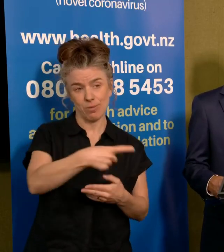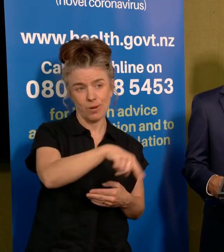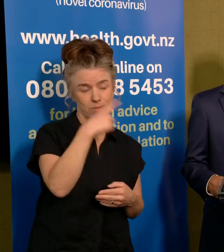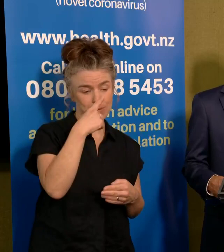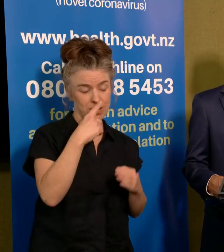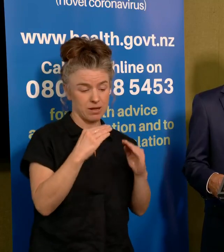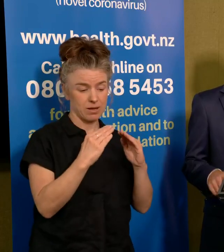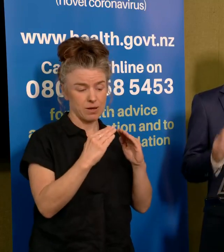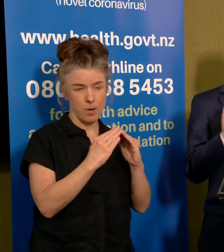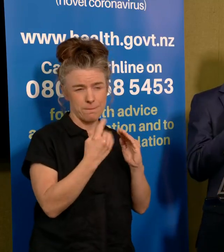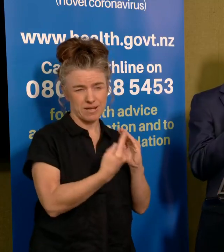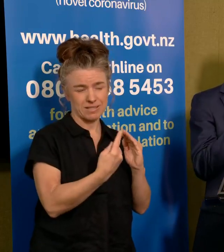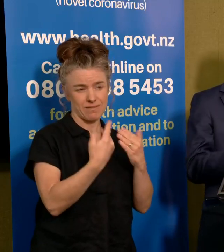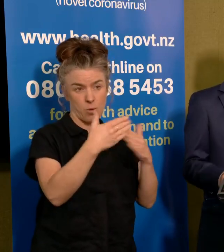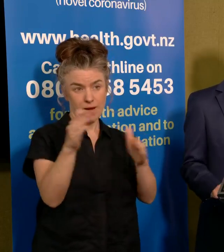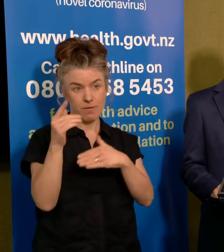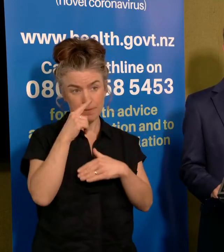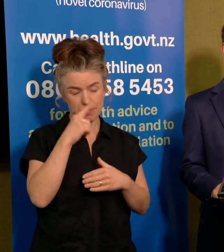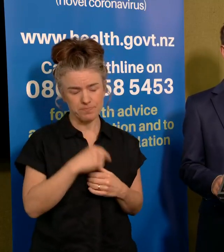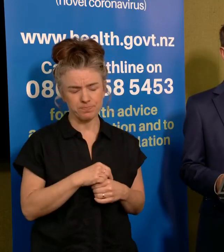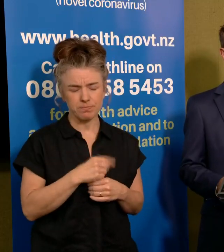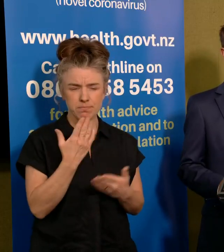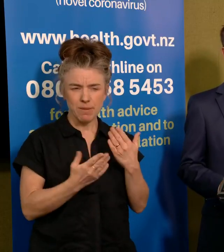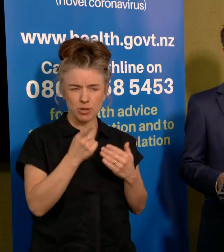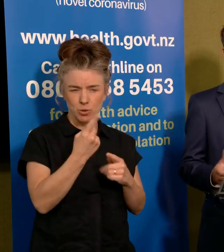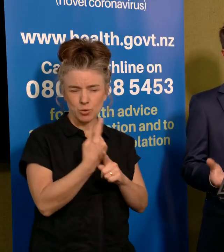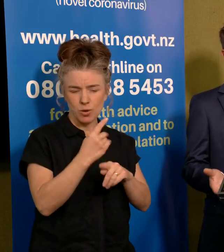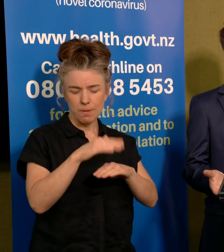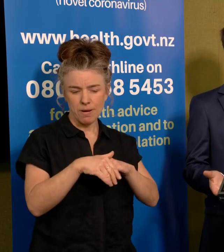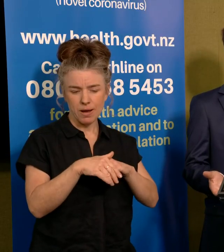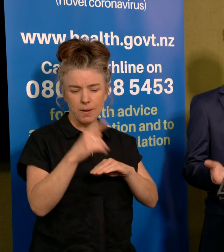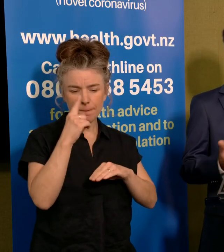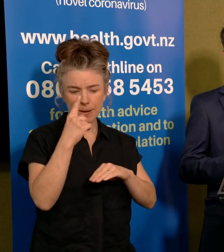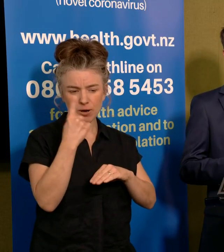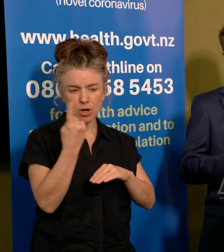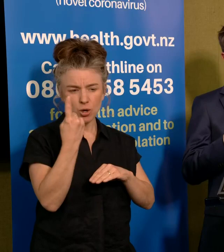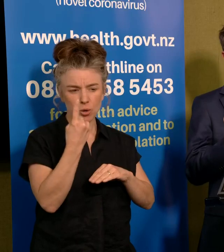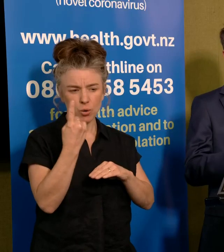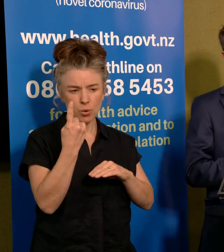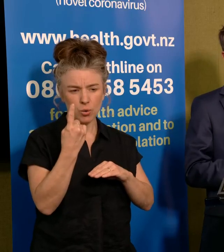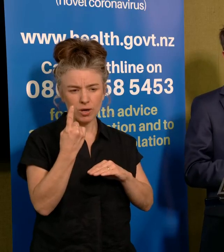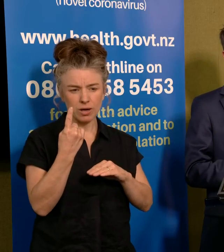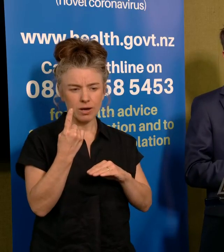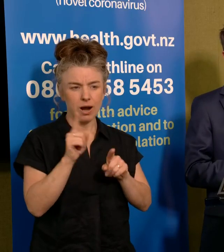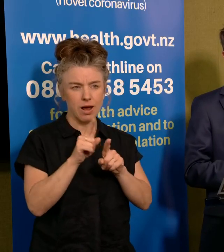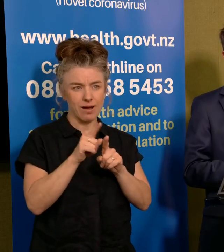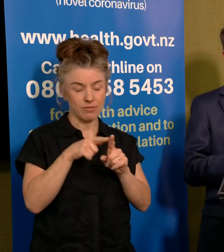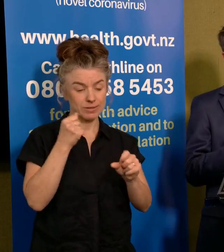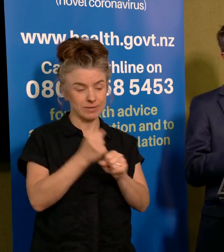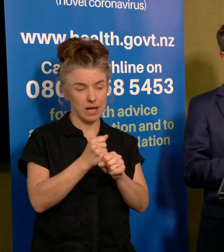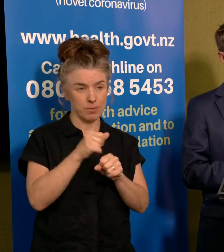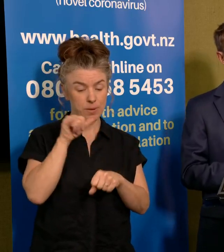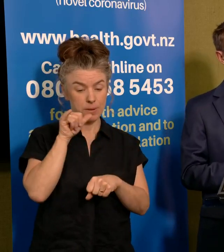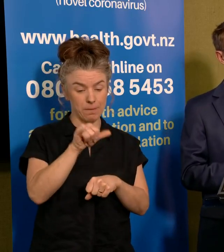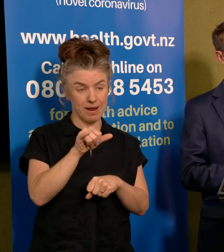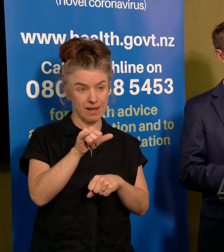accommodation. I think one of the specific issues you might be talking about too is people who may be close contacts, for example, from the